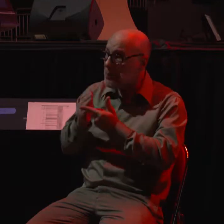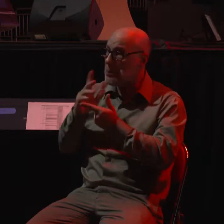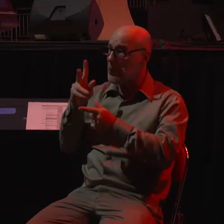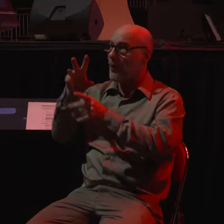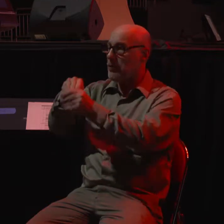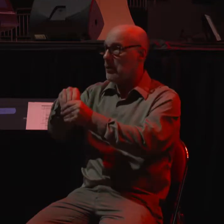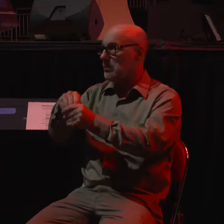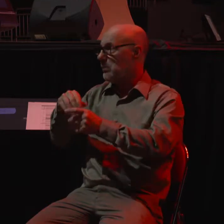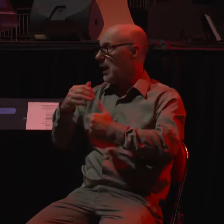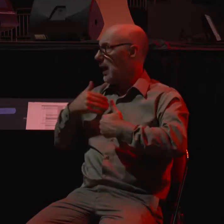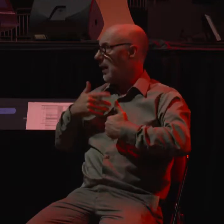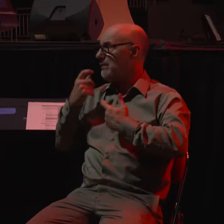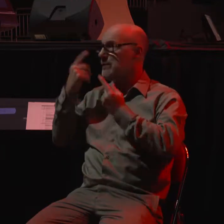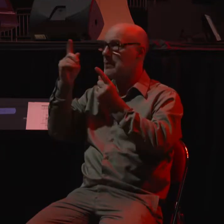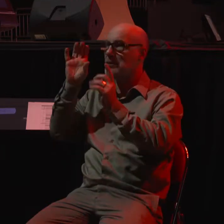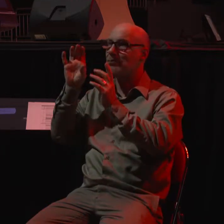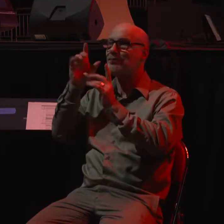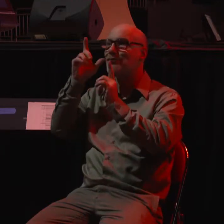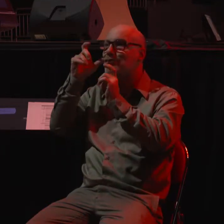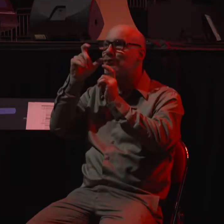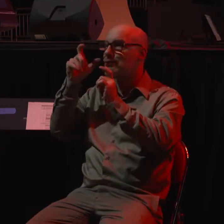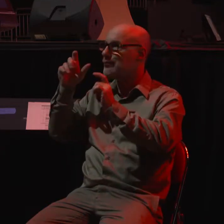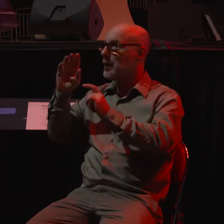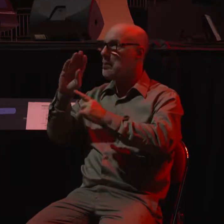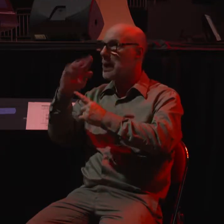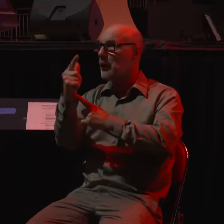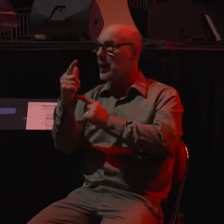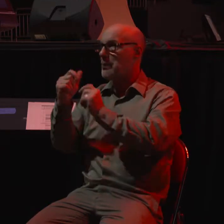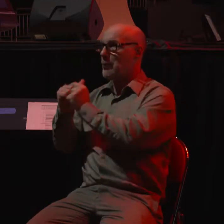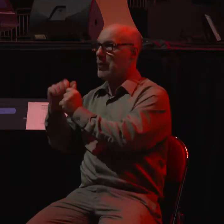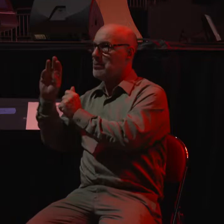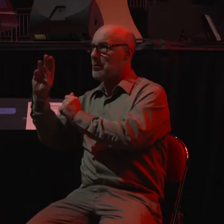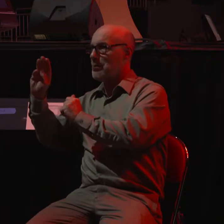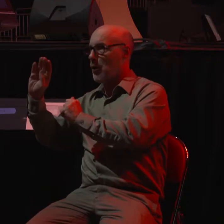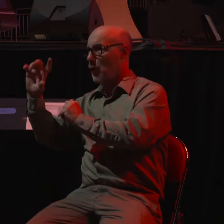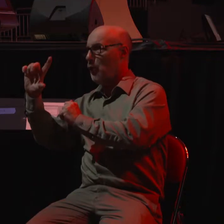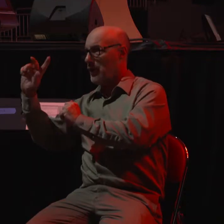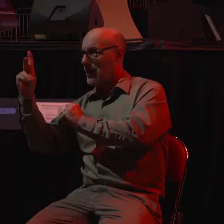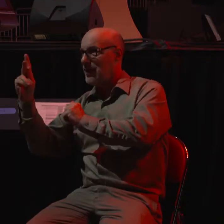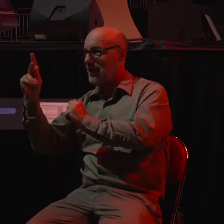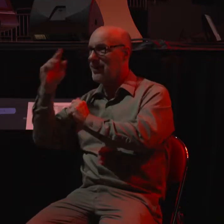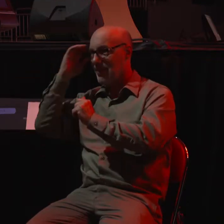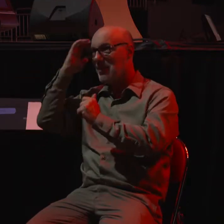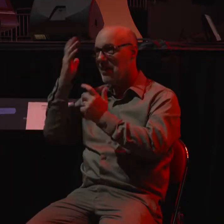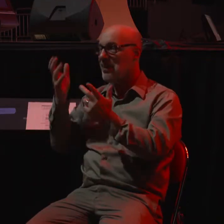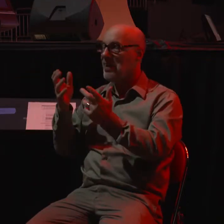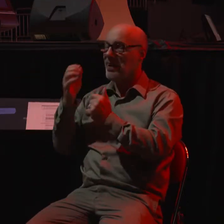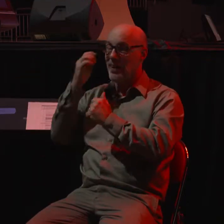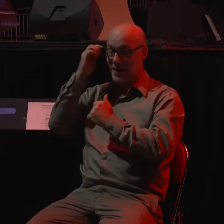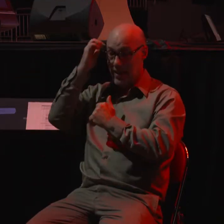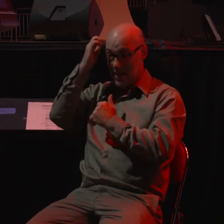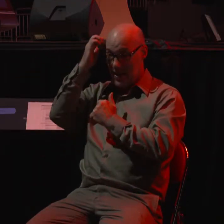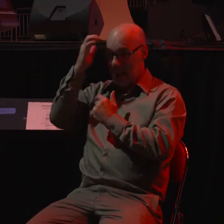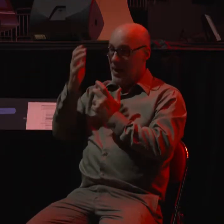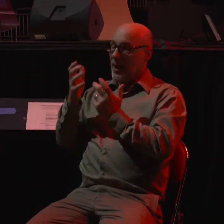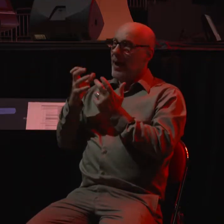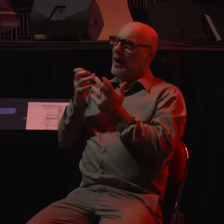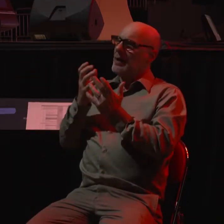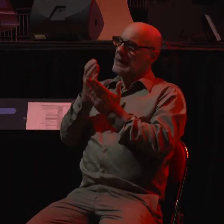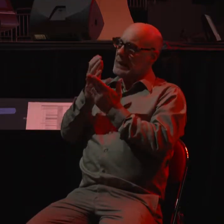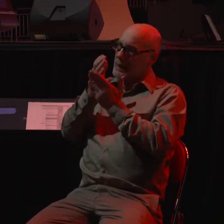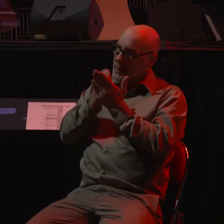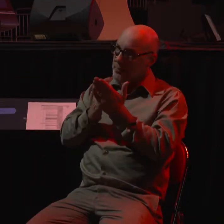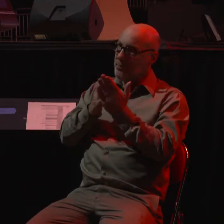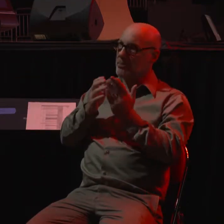Graham, with Martin Luther King Jr., and I know that there are people who would stand up particularly to